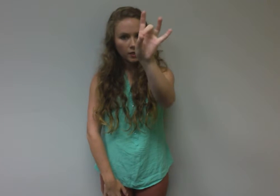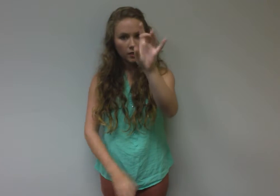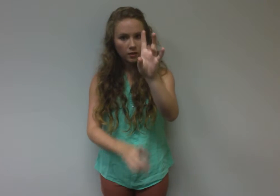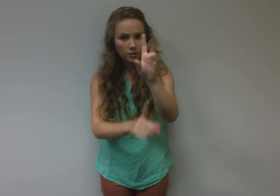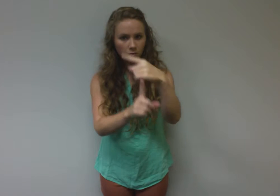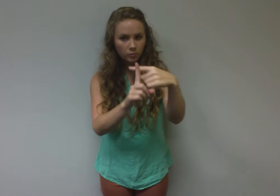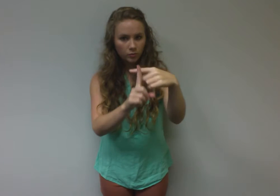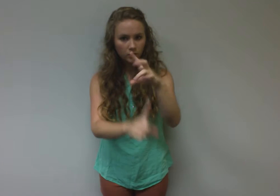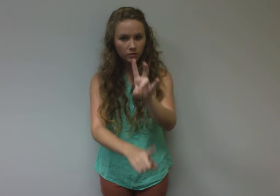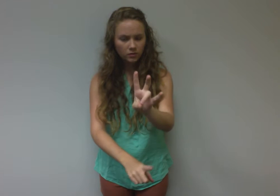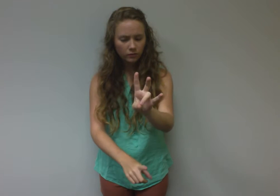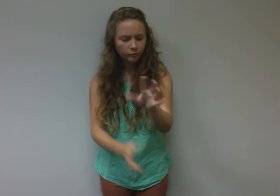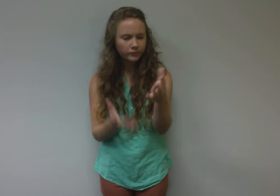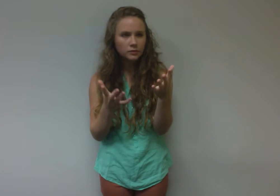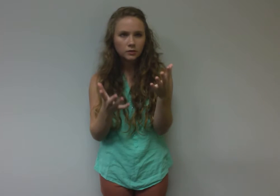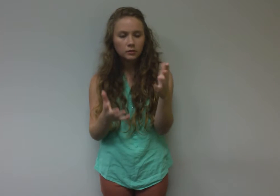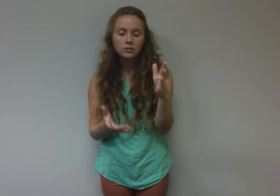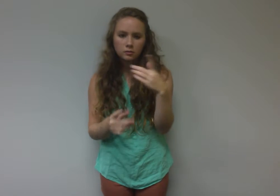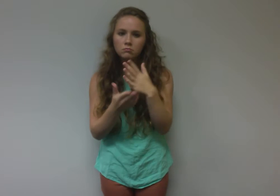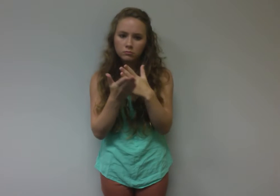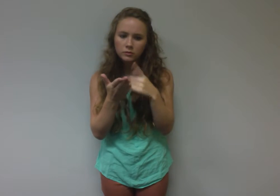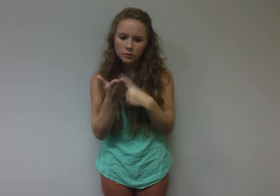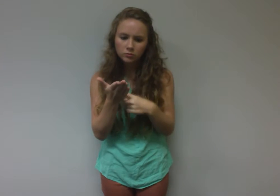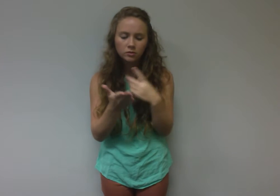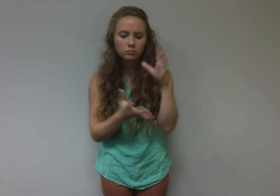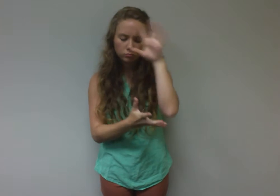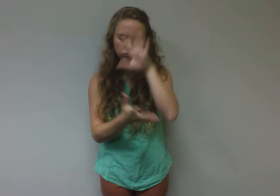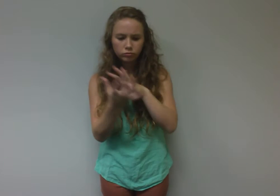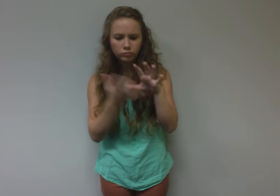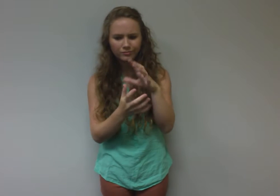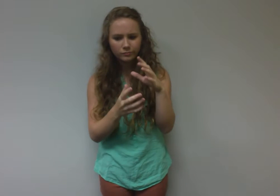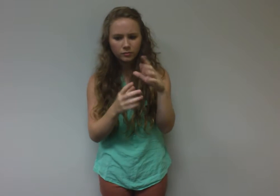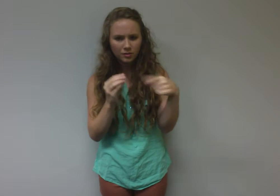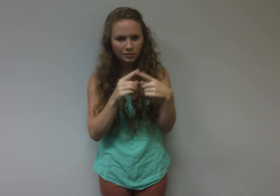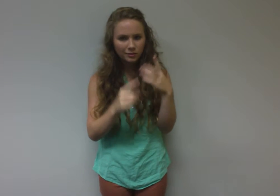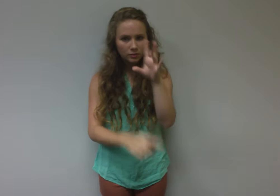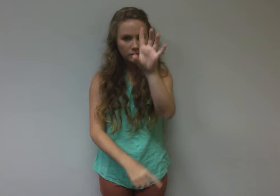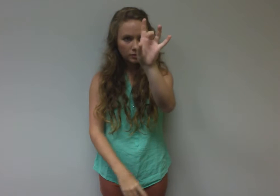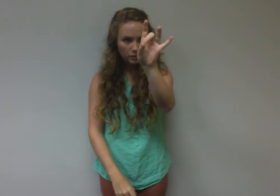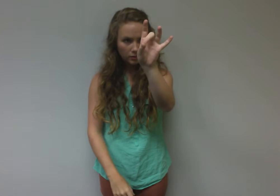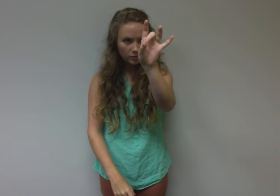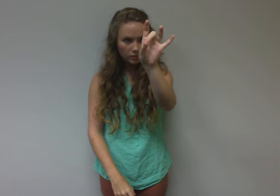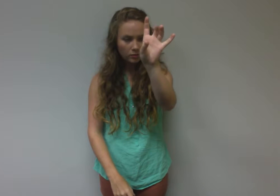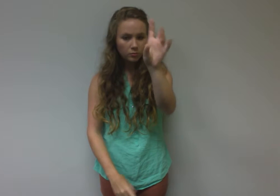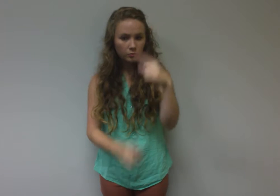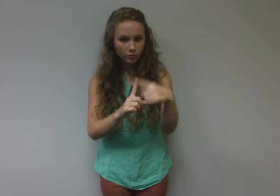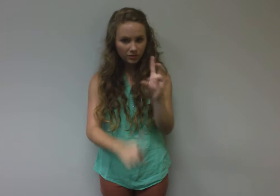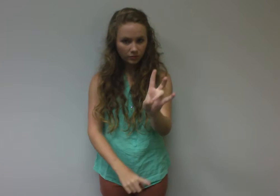if you know the answer, then you already know how to do this problem. You could just write whatever the answer is right here. But let's draw it out on the number line, just because I think a little bit of